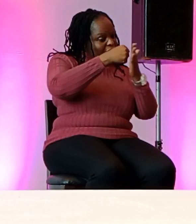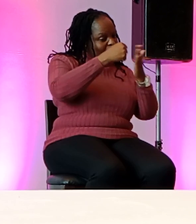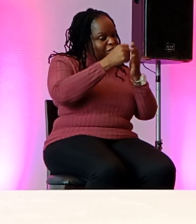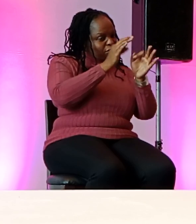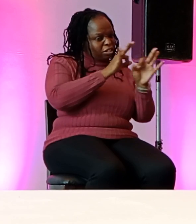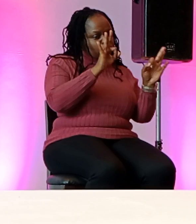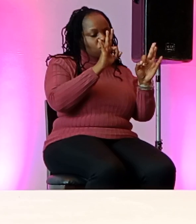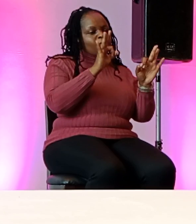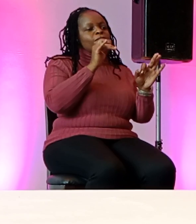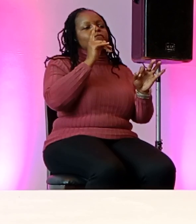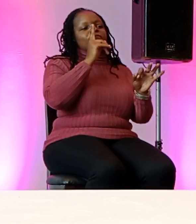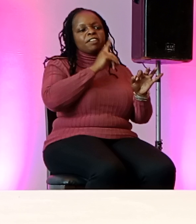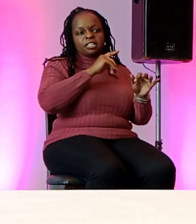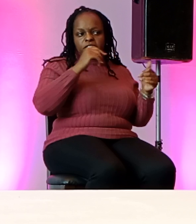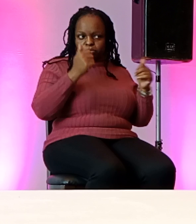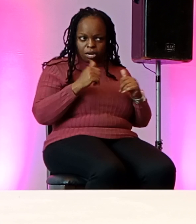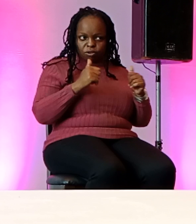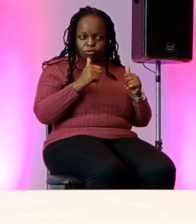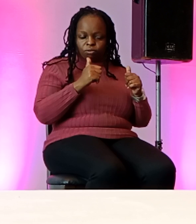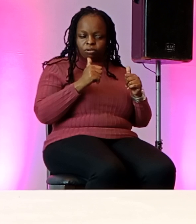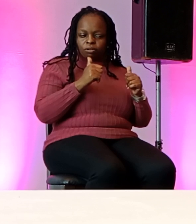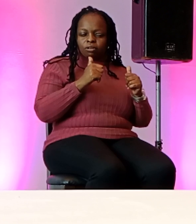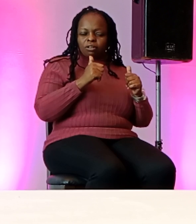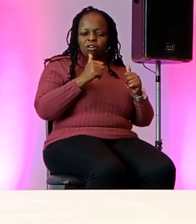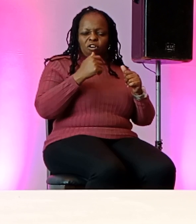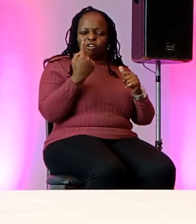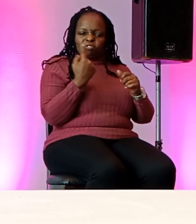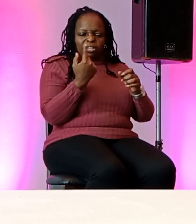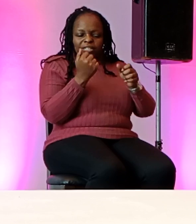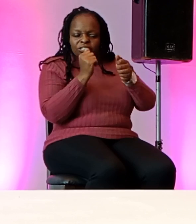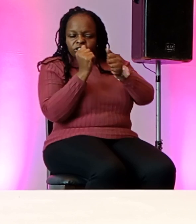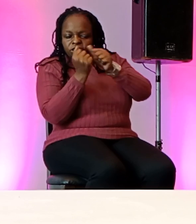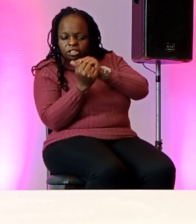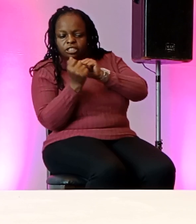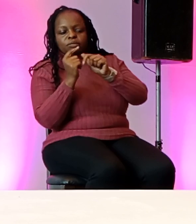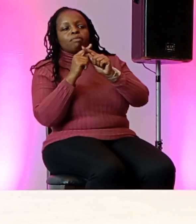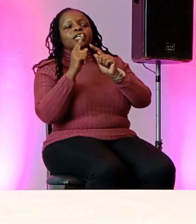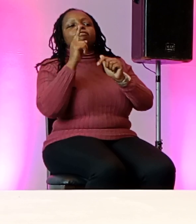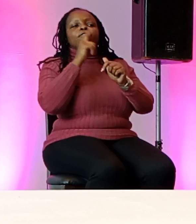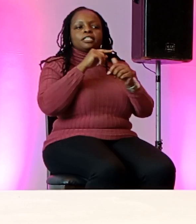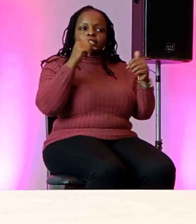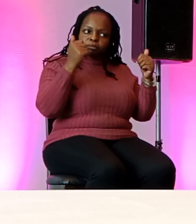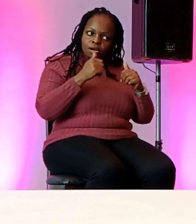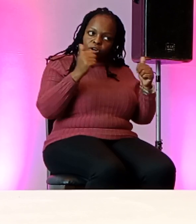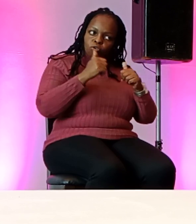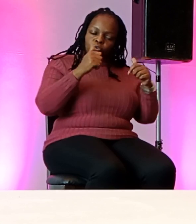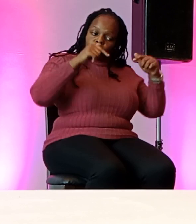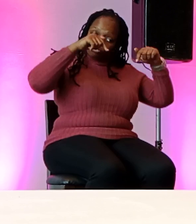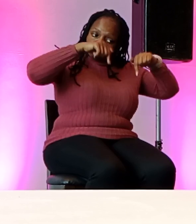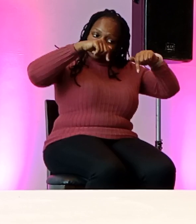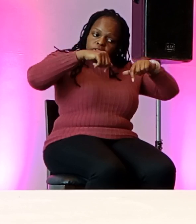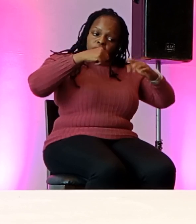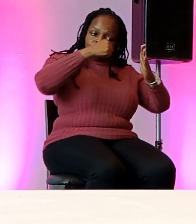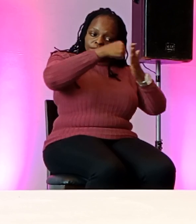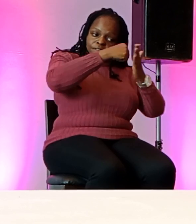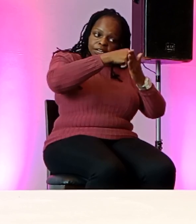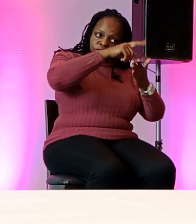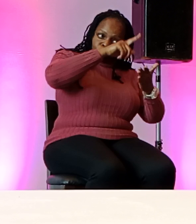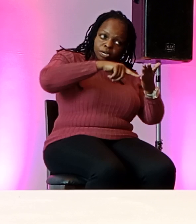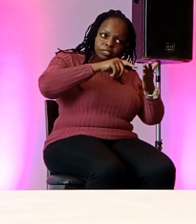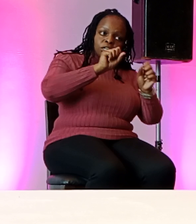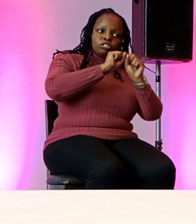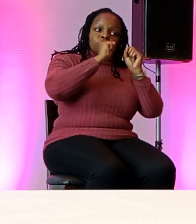truly over. It just takes new forms. Today, it is the fight for a society